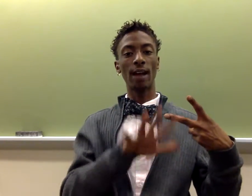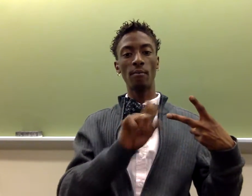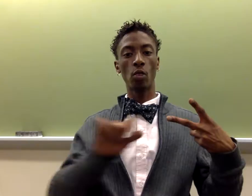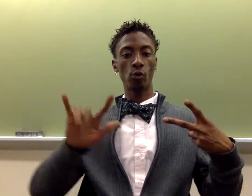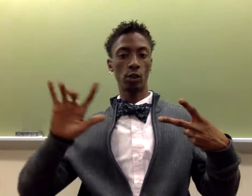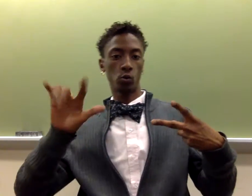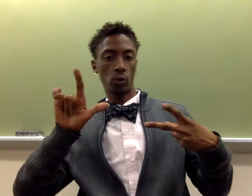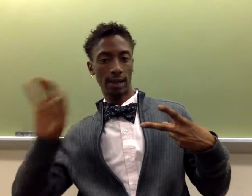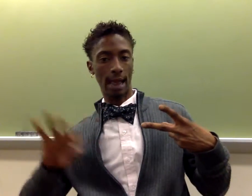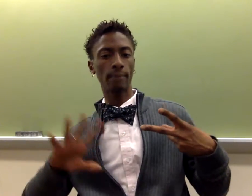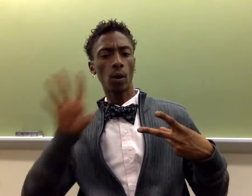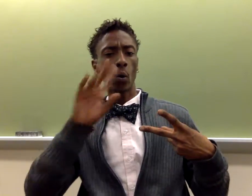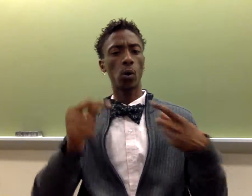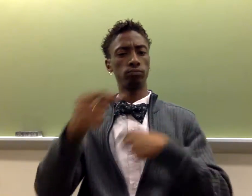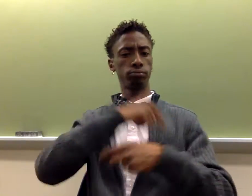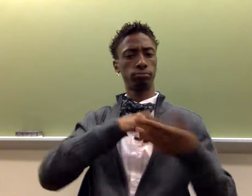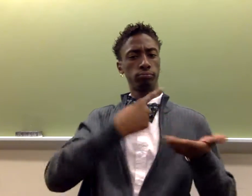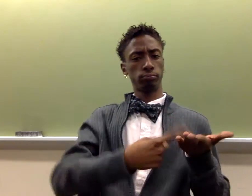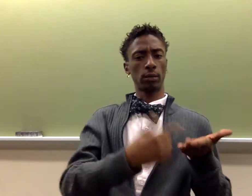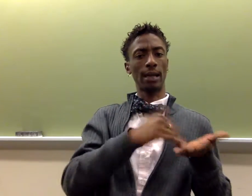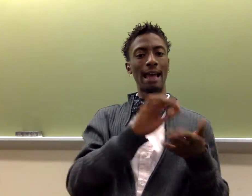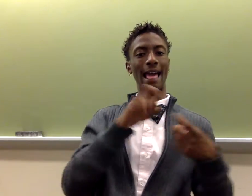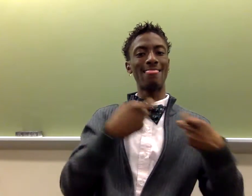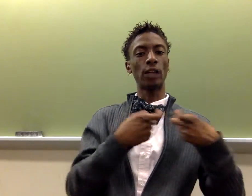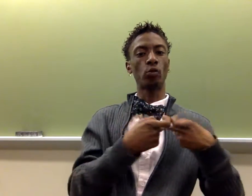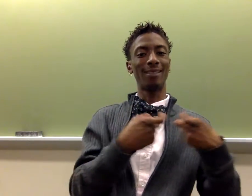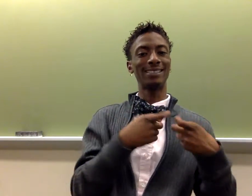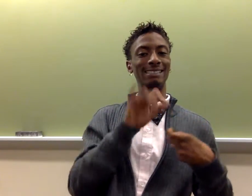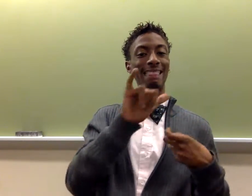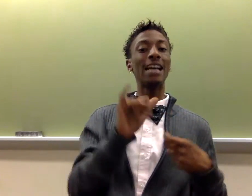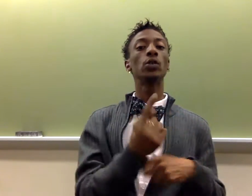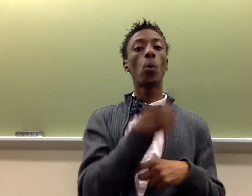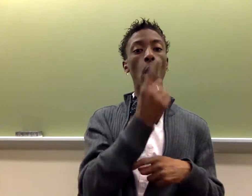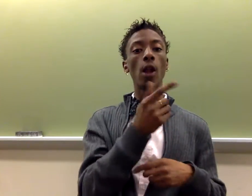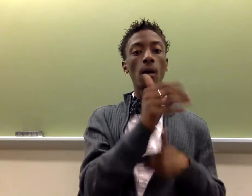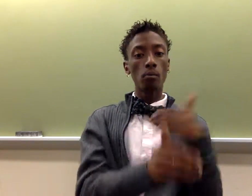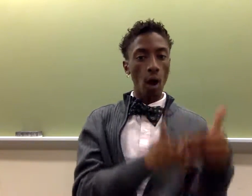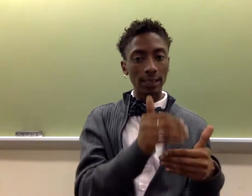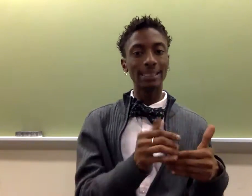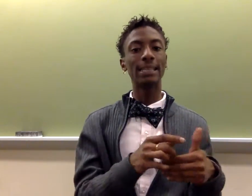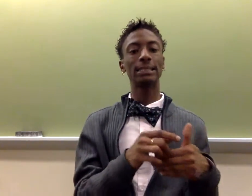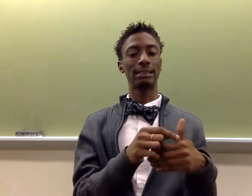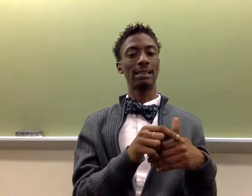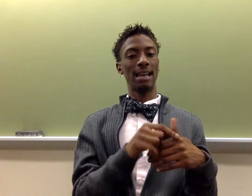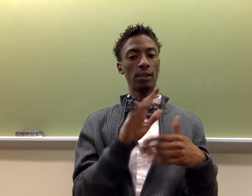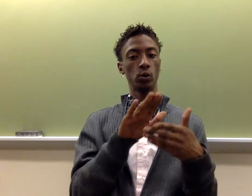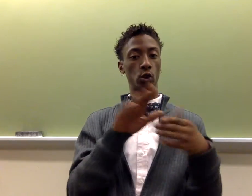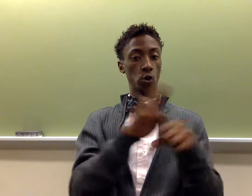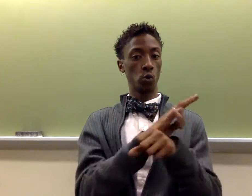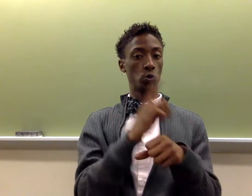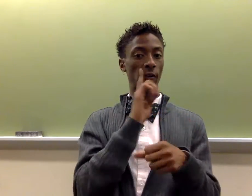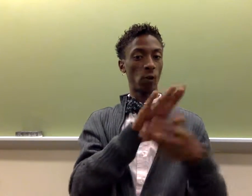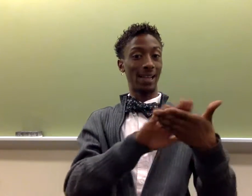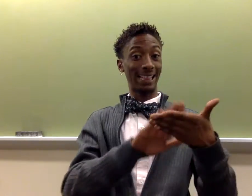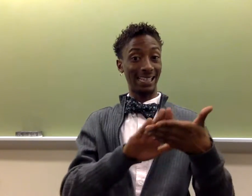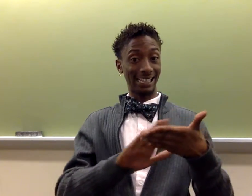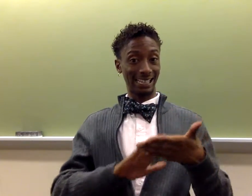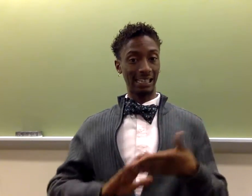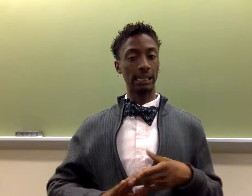electrolysis portion of this, but electrolysis being a process that is used to clean up water, you can see the difference here in